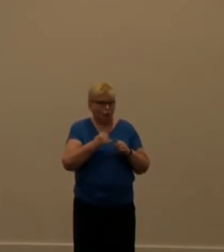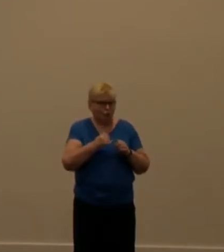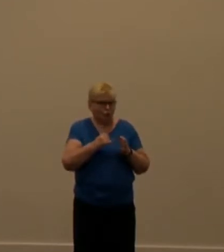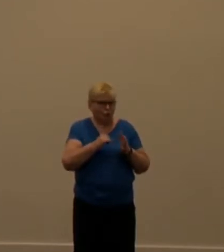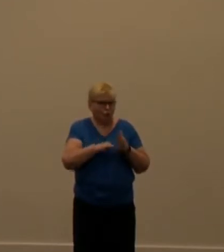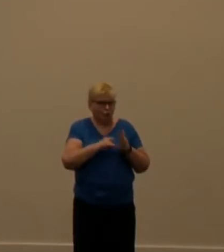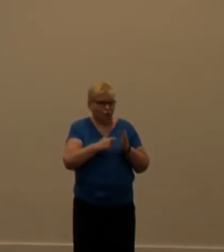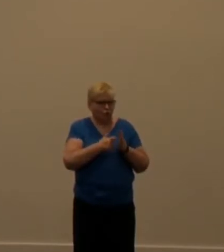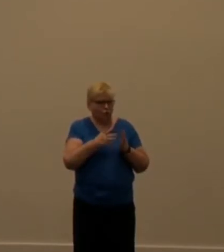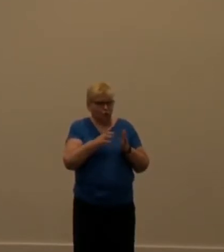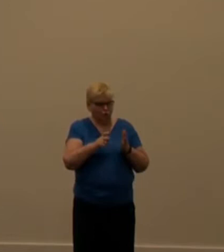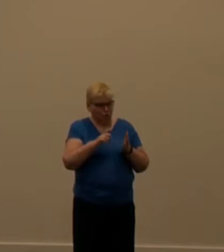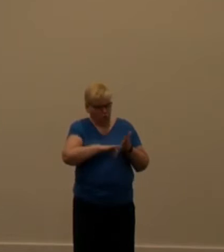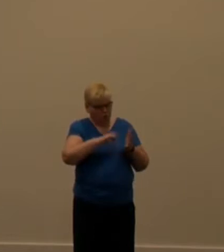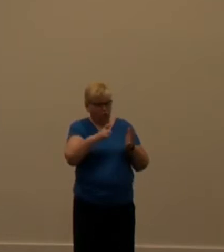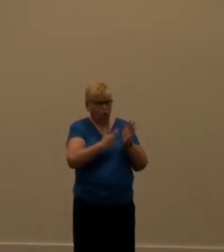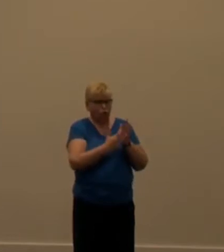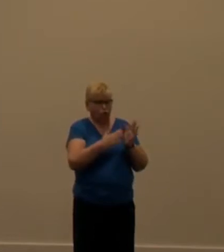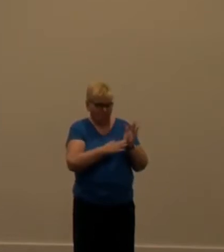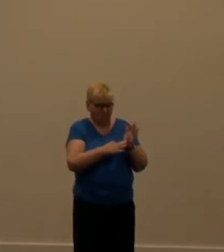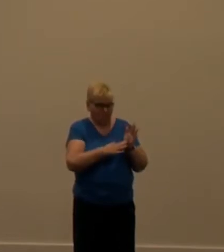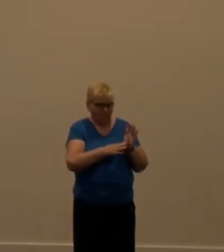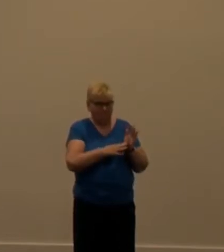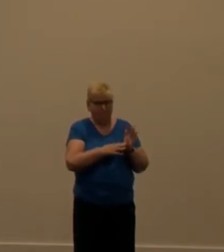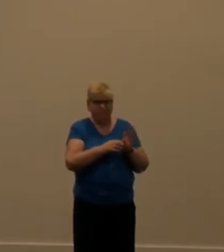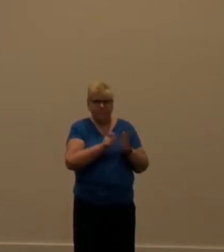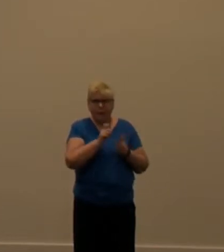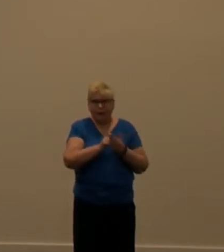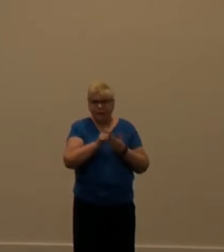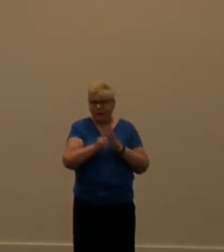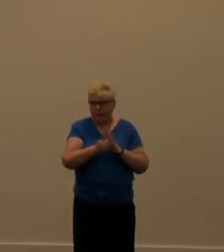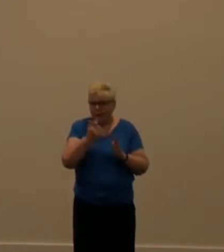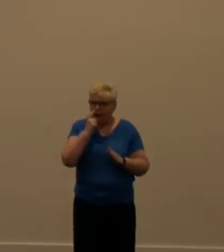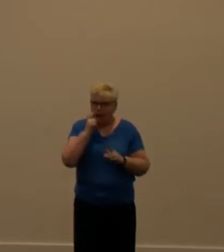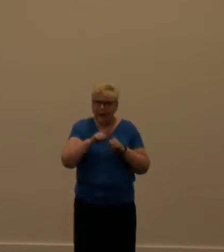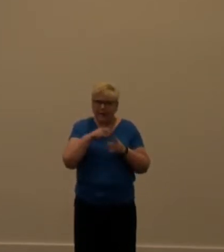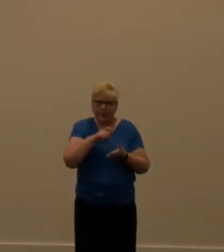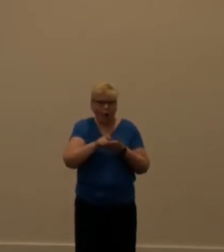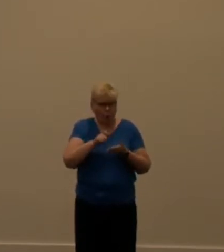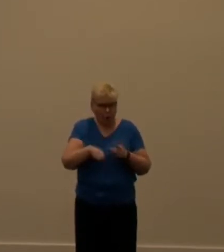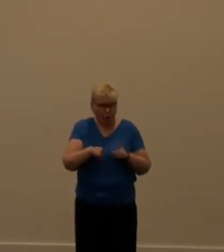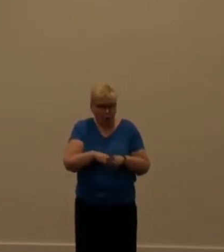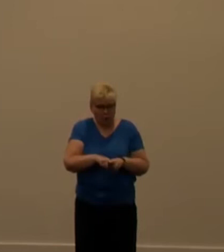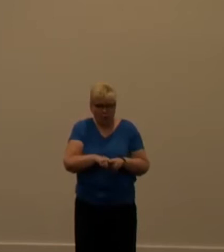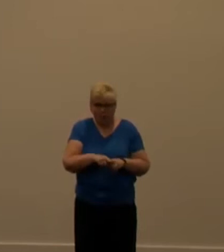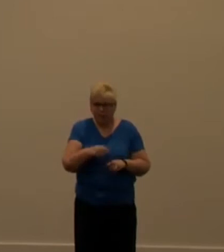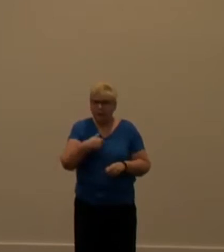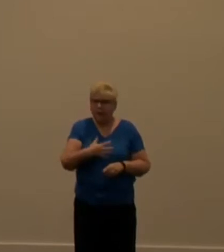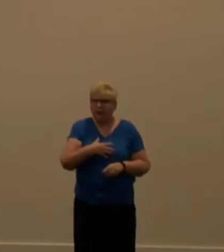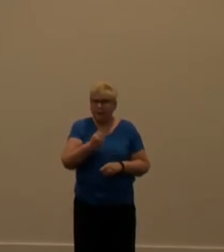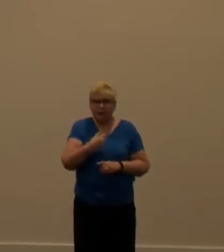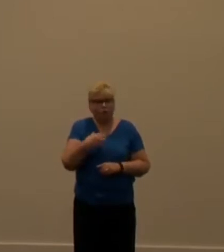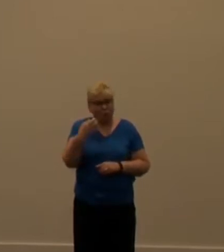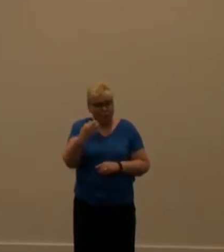the CRM project. I'm an author, funnily enough, not on Dynamics or Power Platform. As I'm a passionate